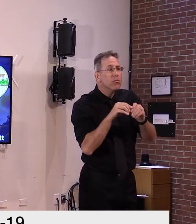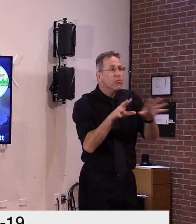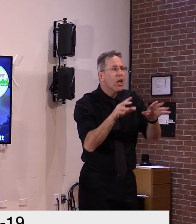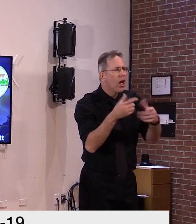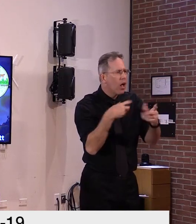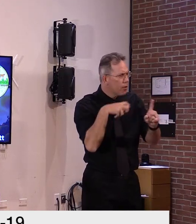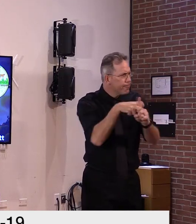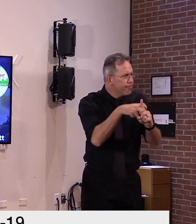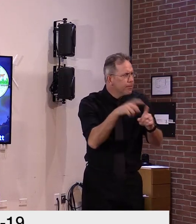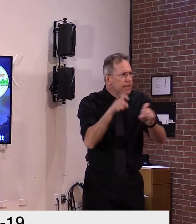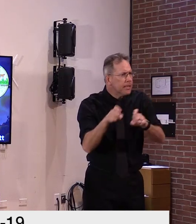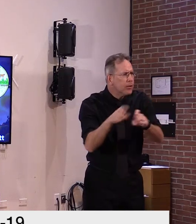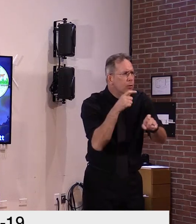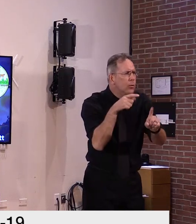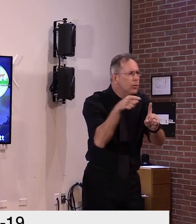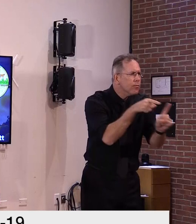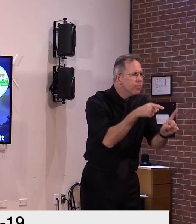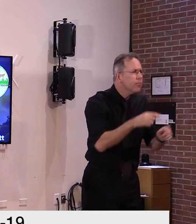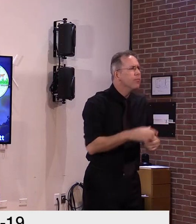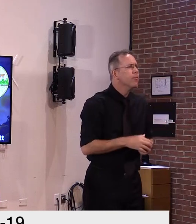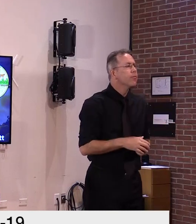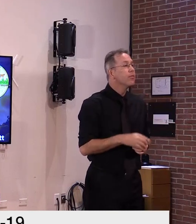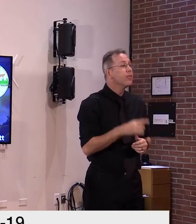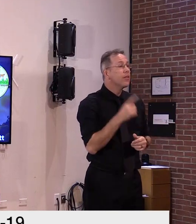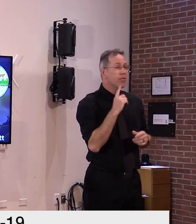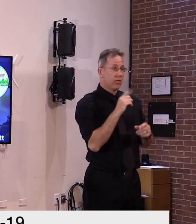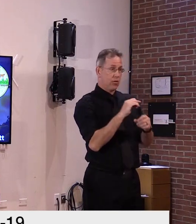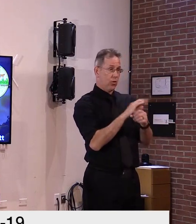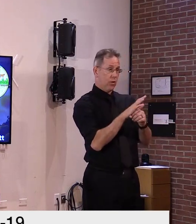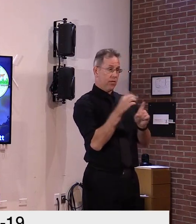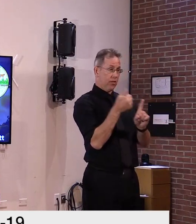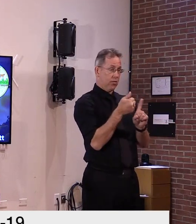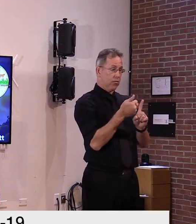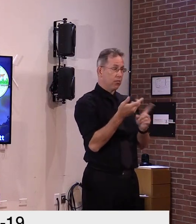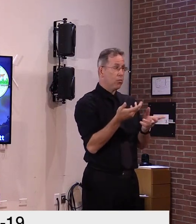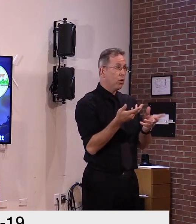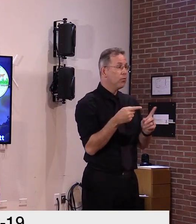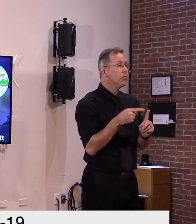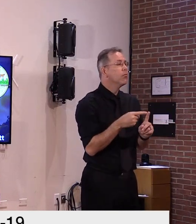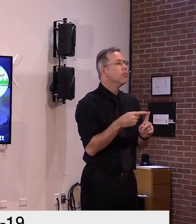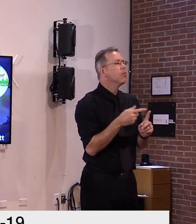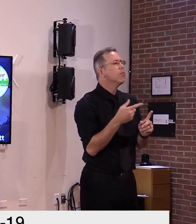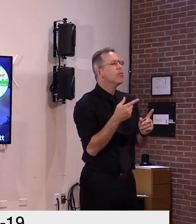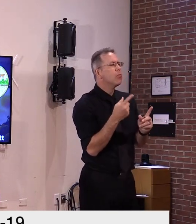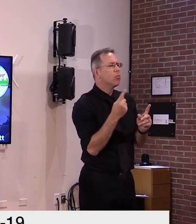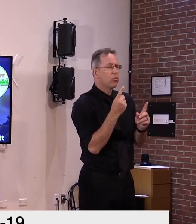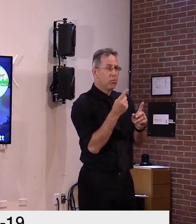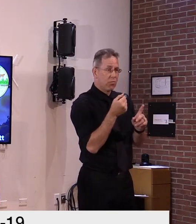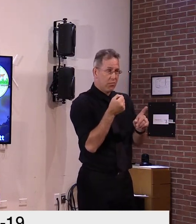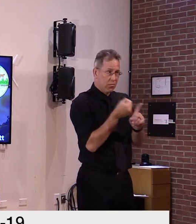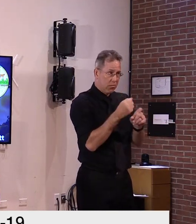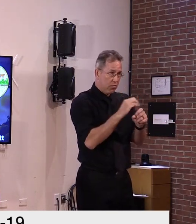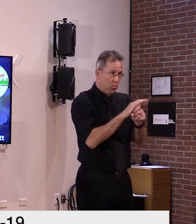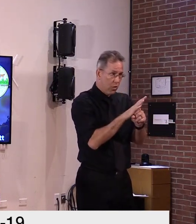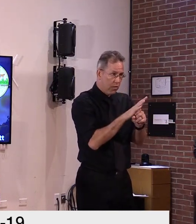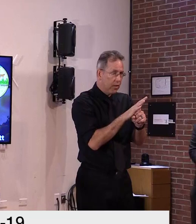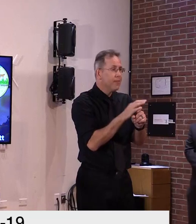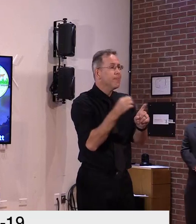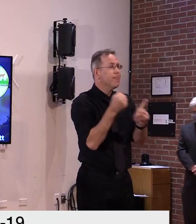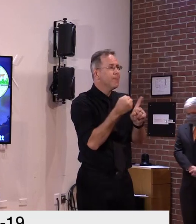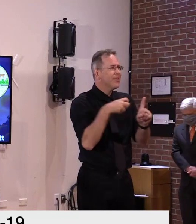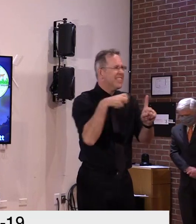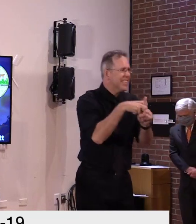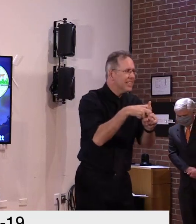COVID wasn't the one moment cause of death, but it was involved in what built up to that